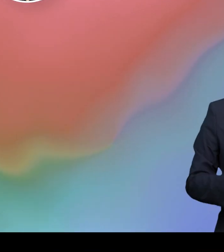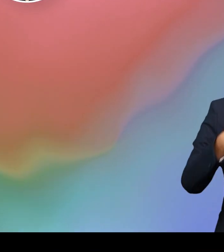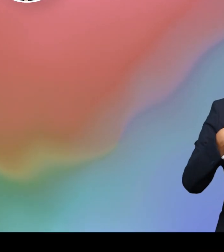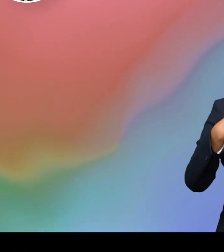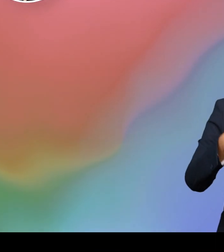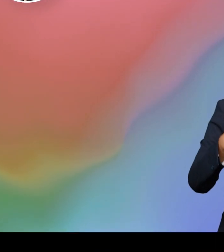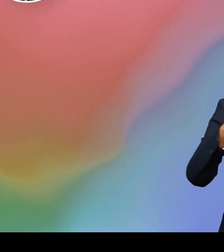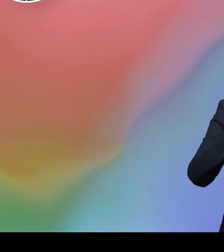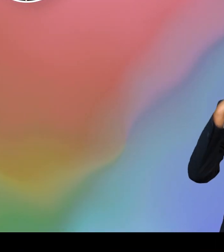I'm Bindu.